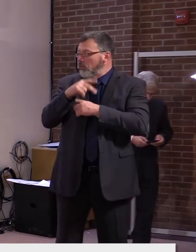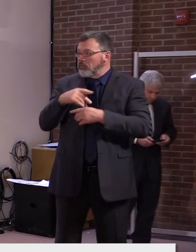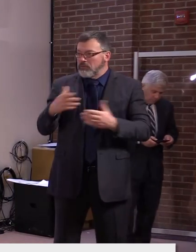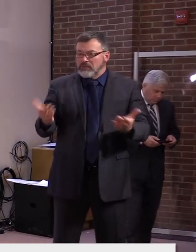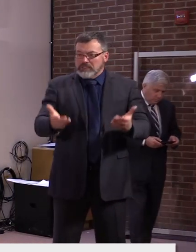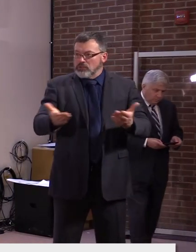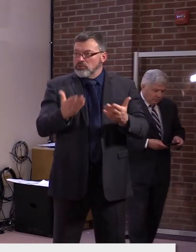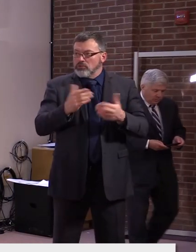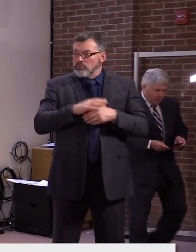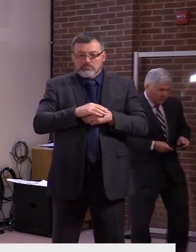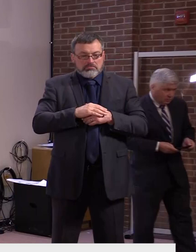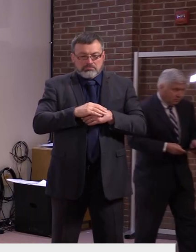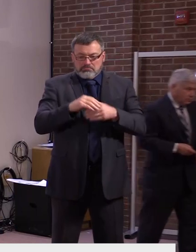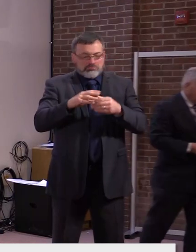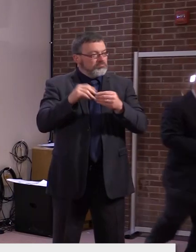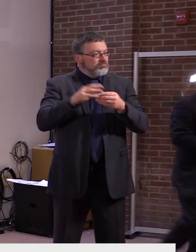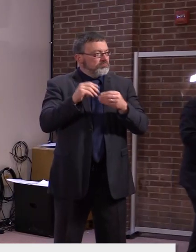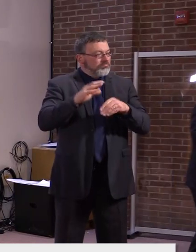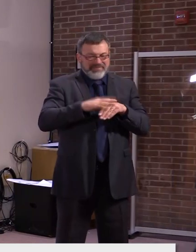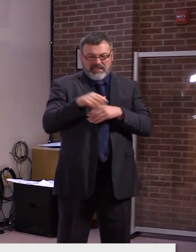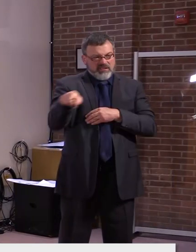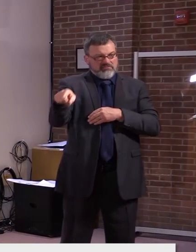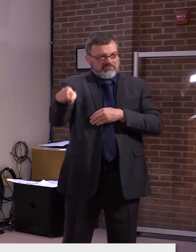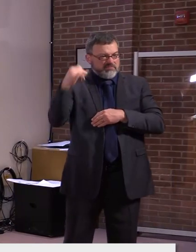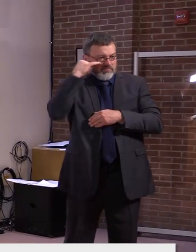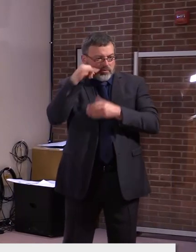who is on the line. Thank you very much, Governor, and